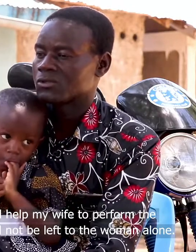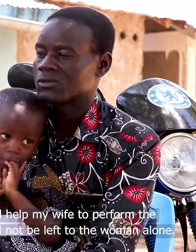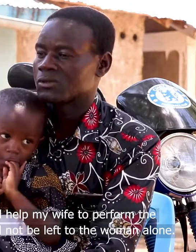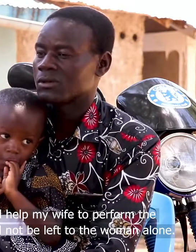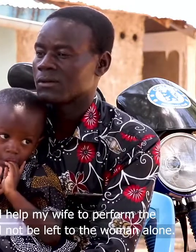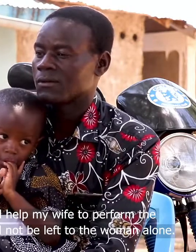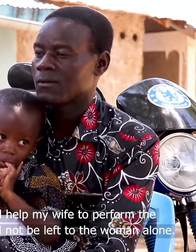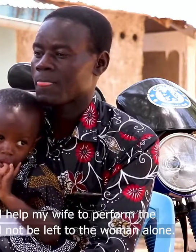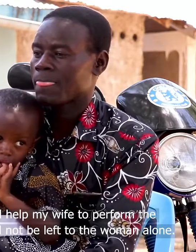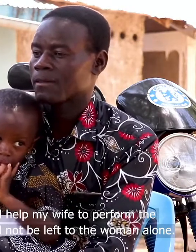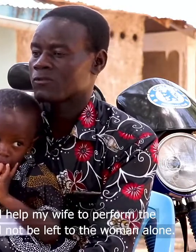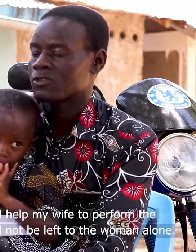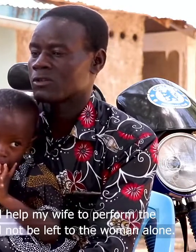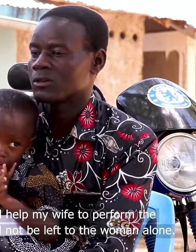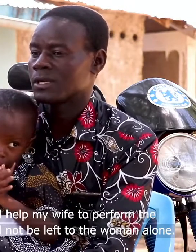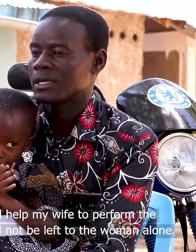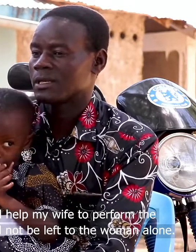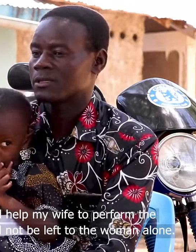to